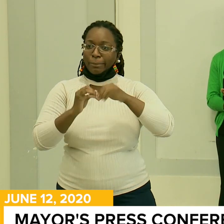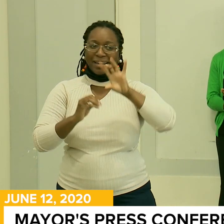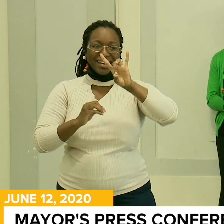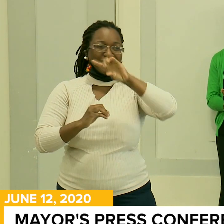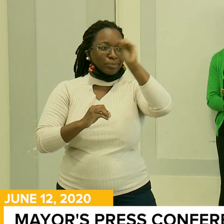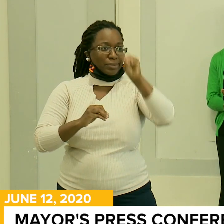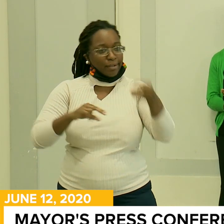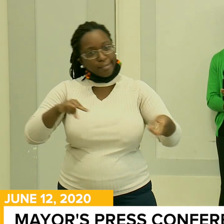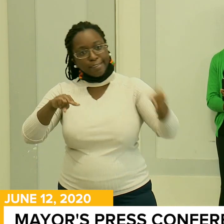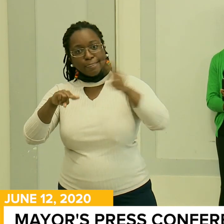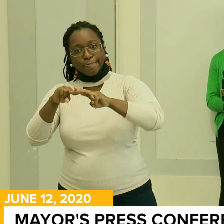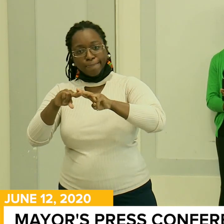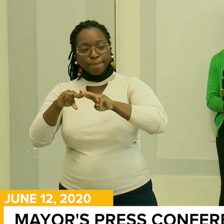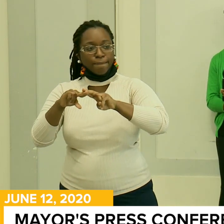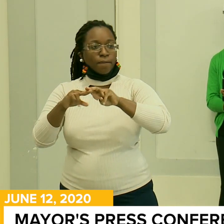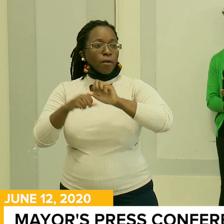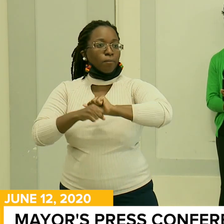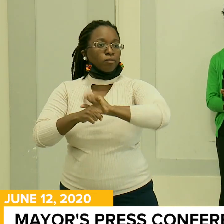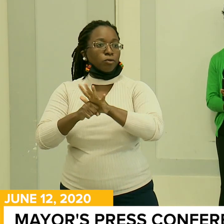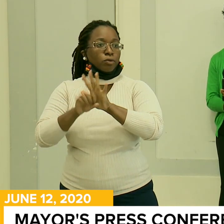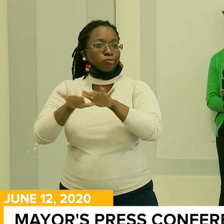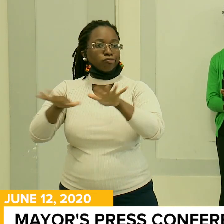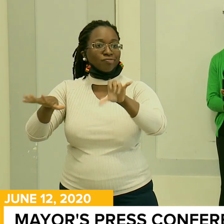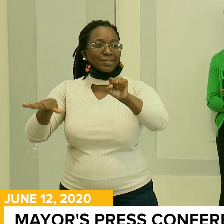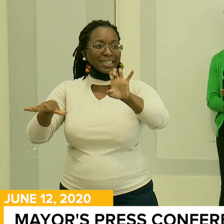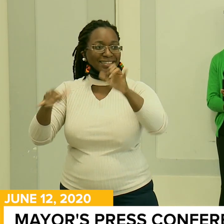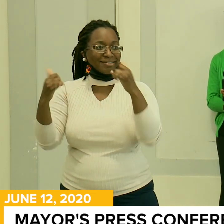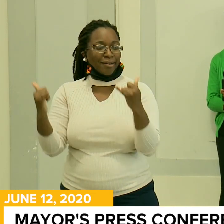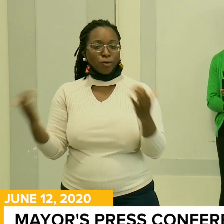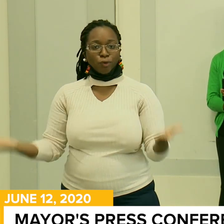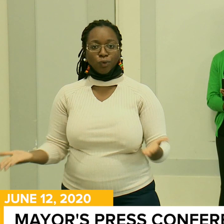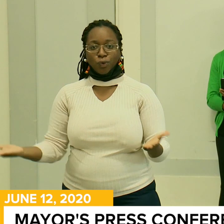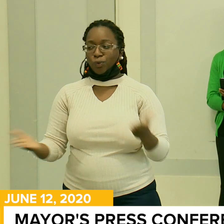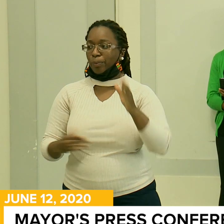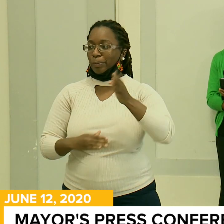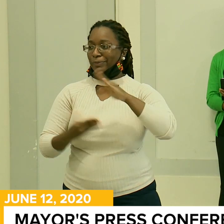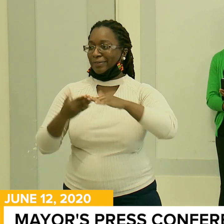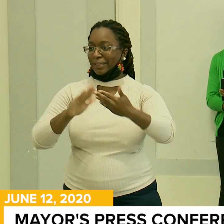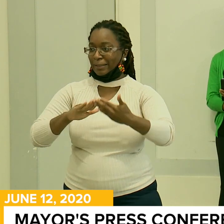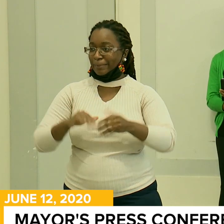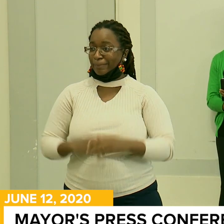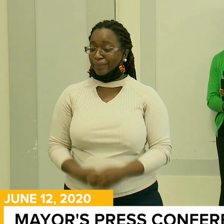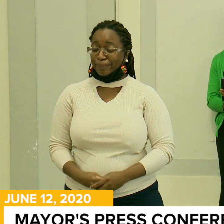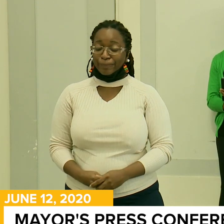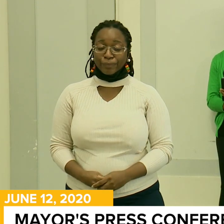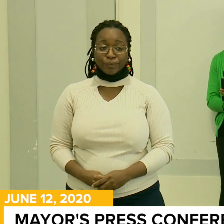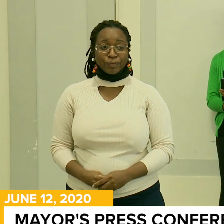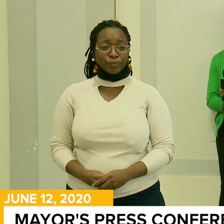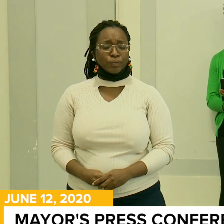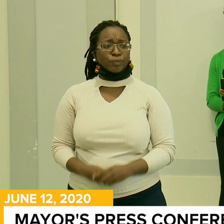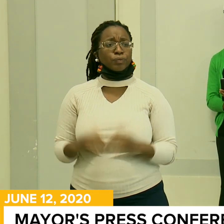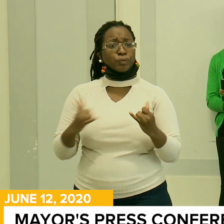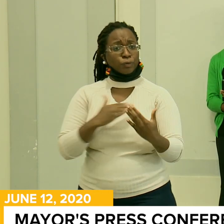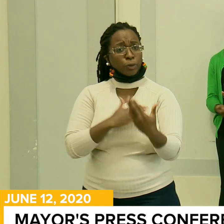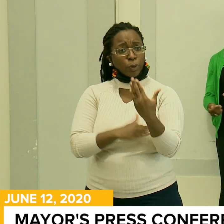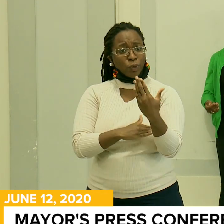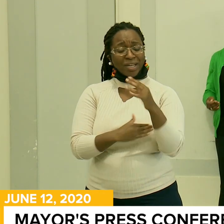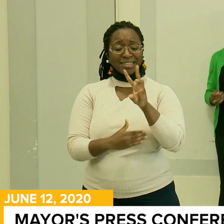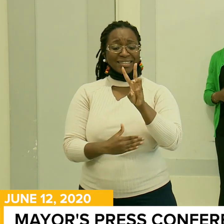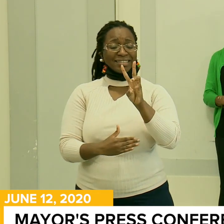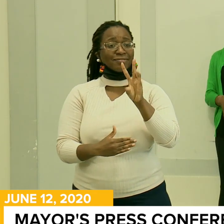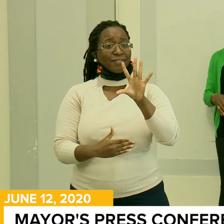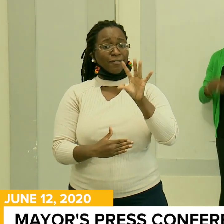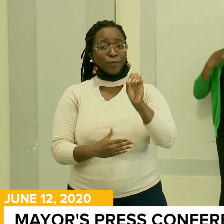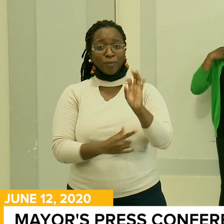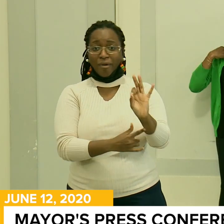confirmed COVID-19 cases here in Baltimore City. As of this morning, the city has